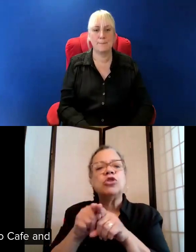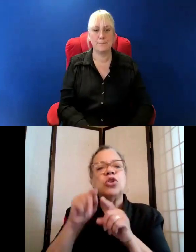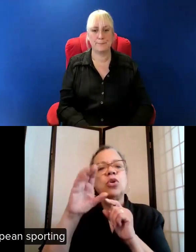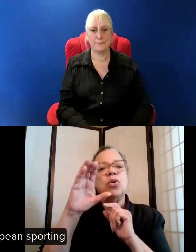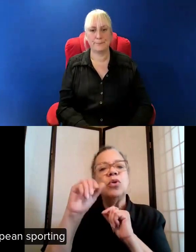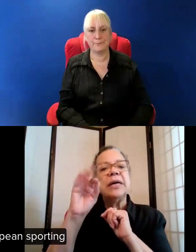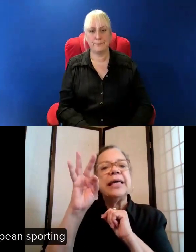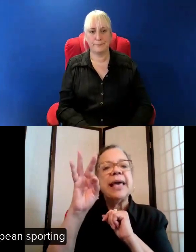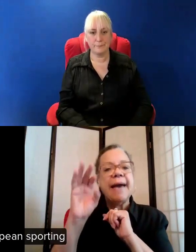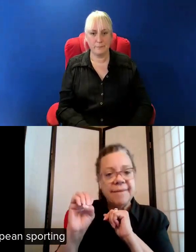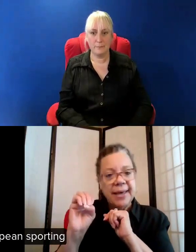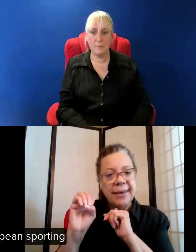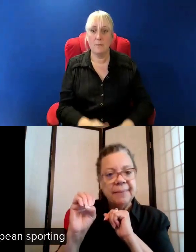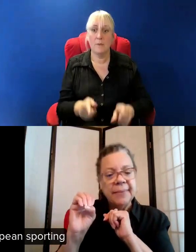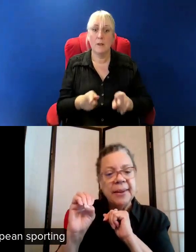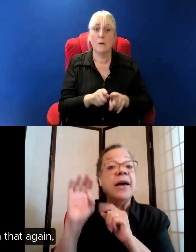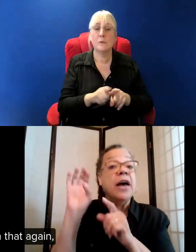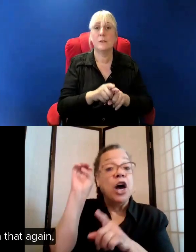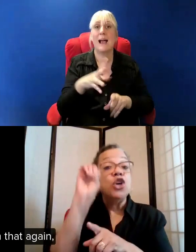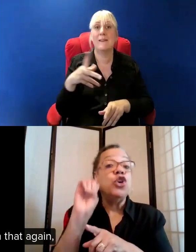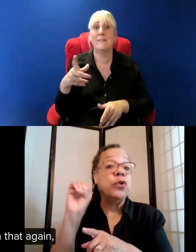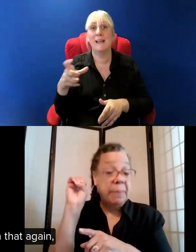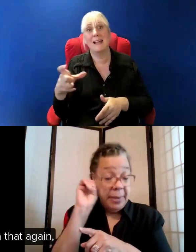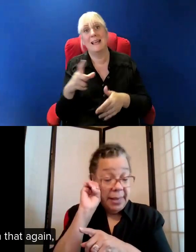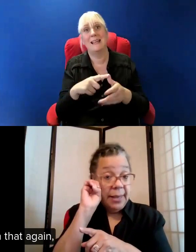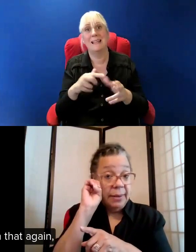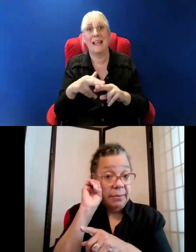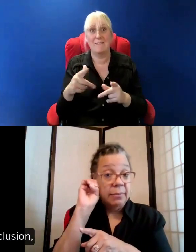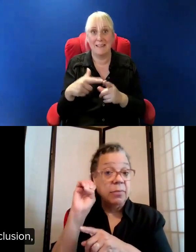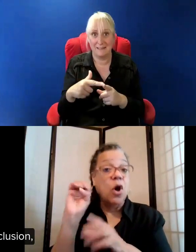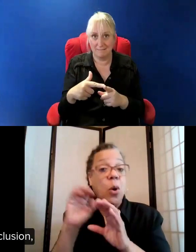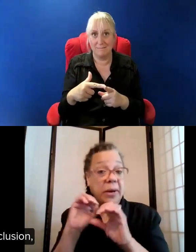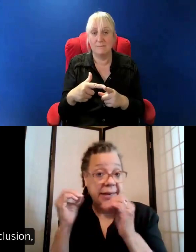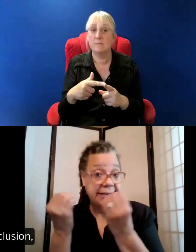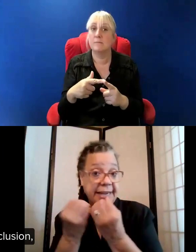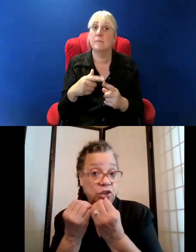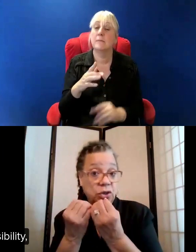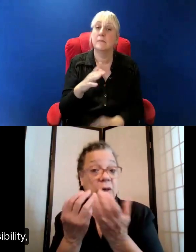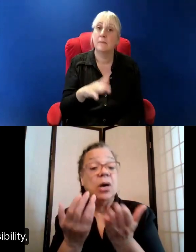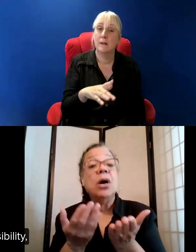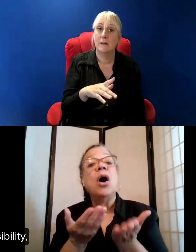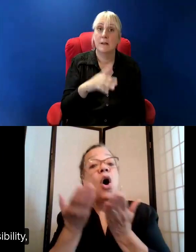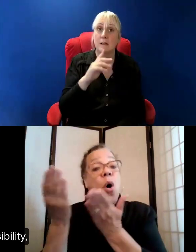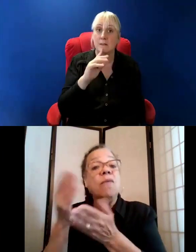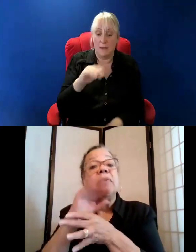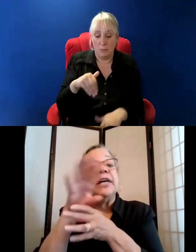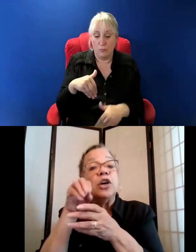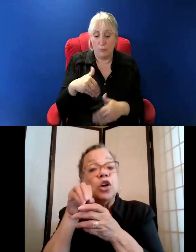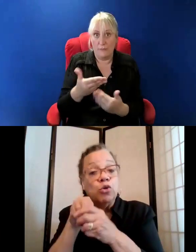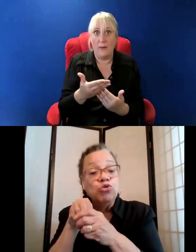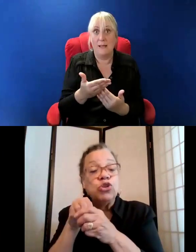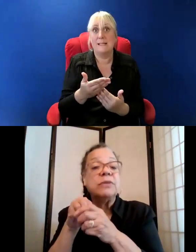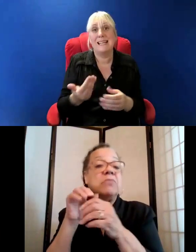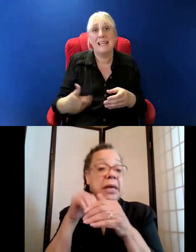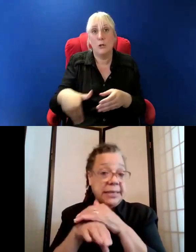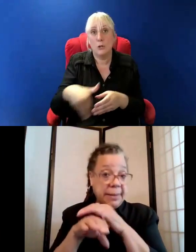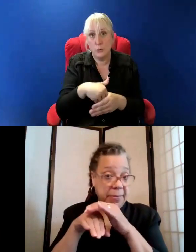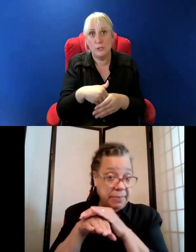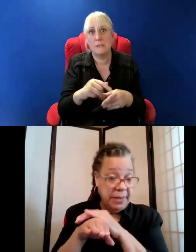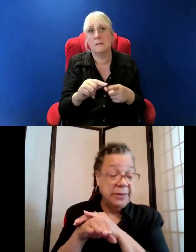they're a European sporting organisation that again offer inclusion, accessibility and disability,